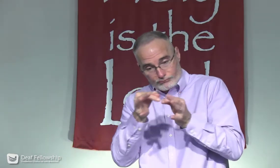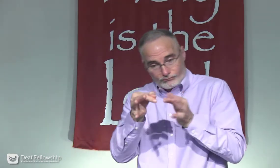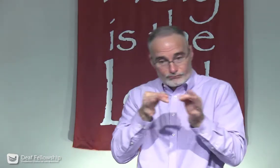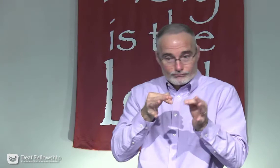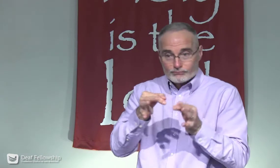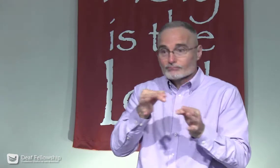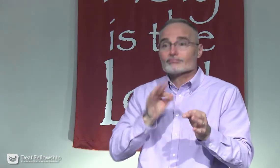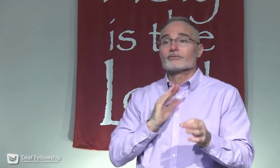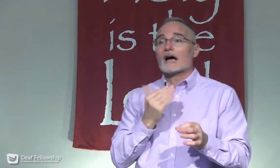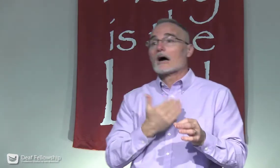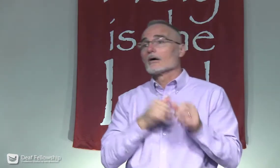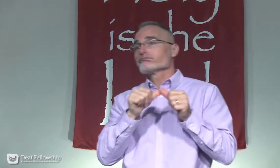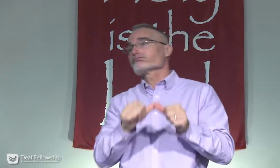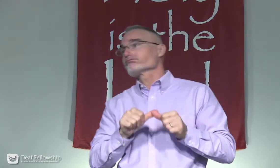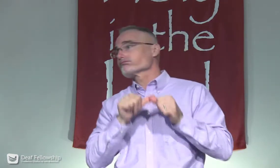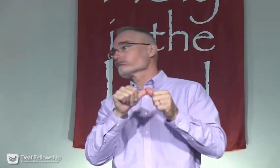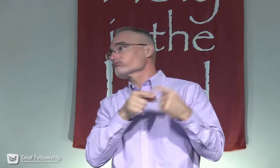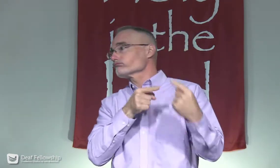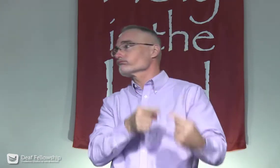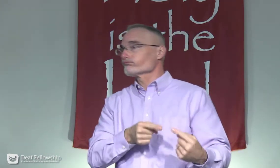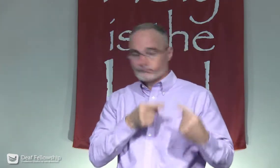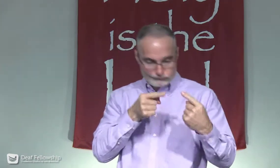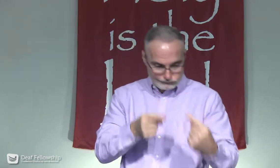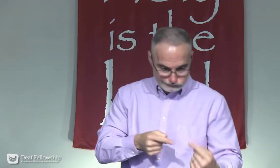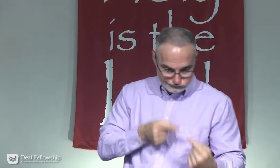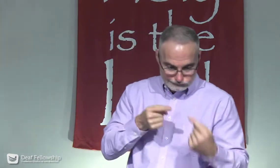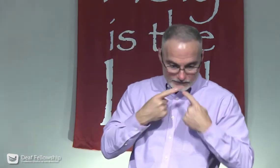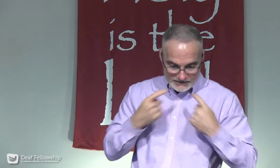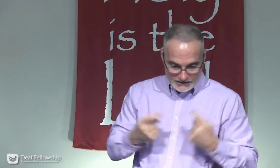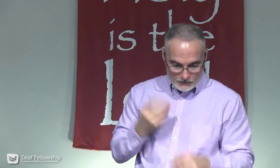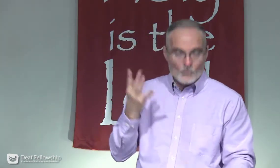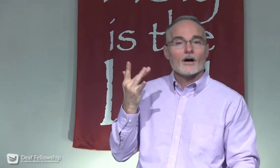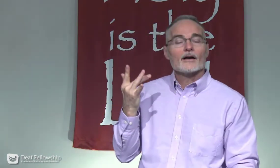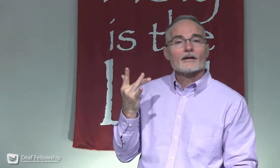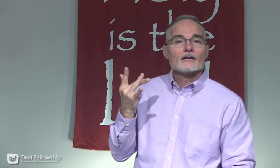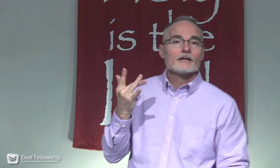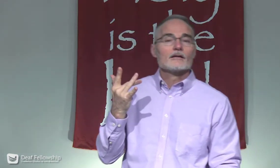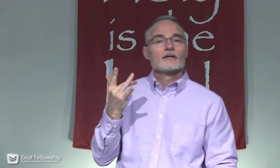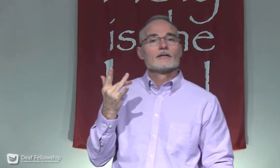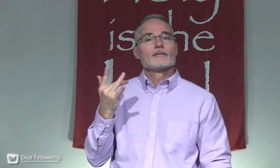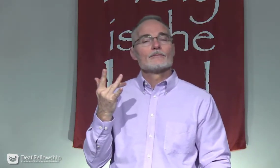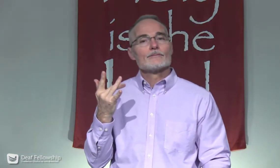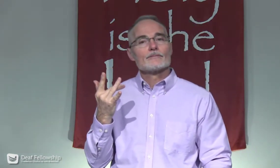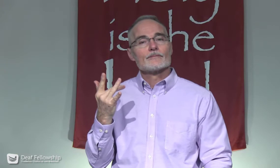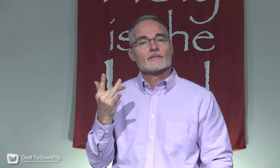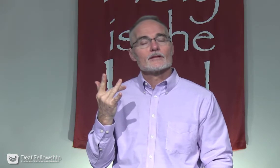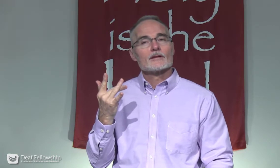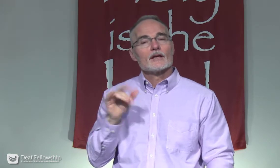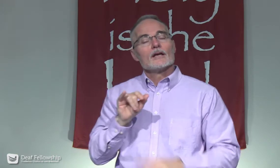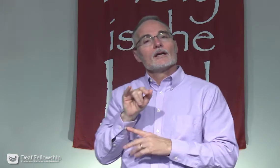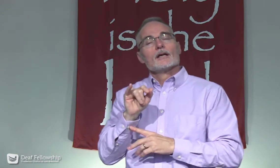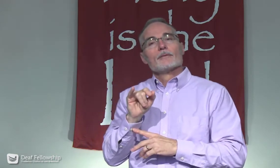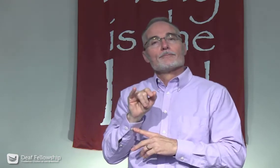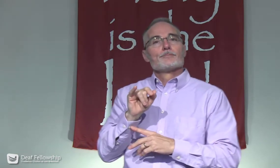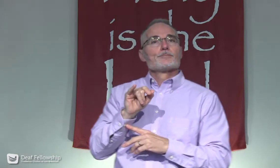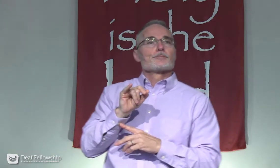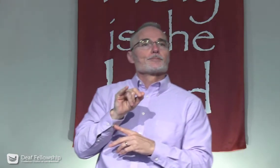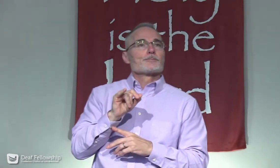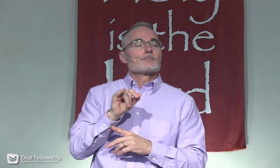I began the lesson here talking about our constant battle with sin. And